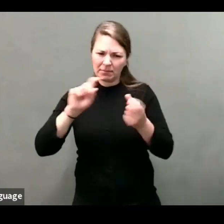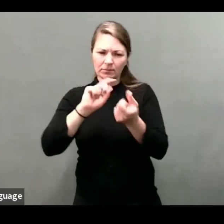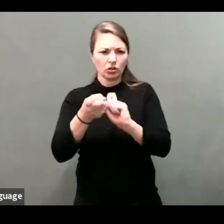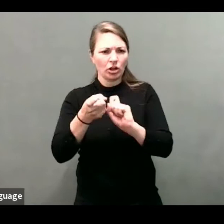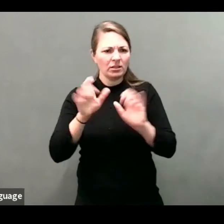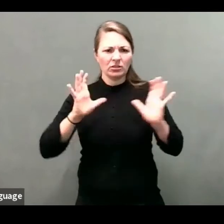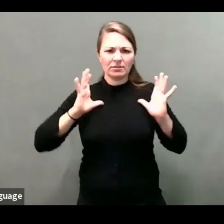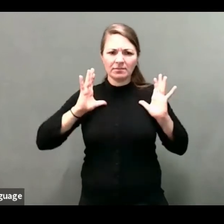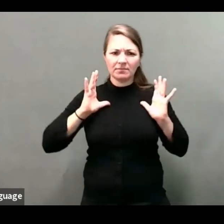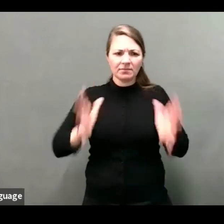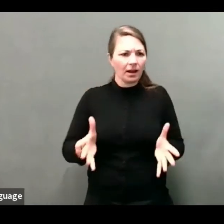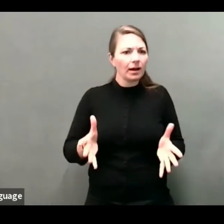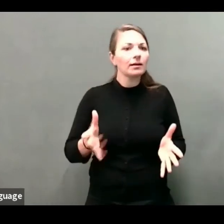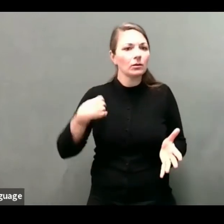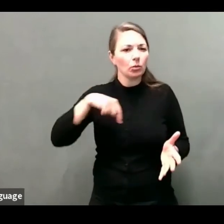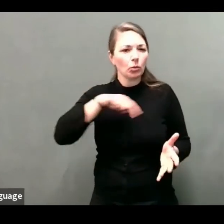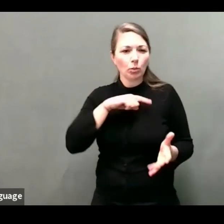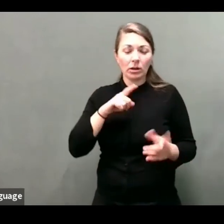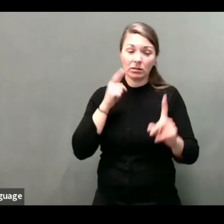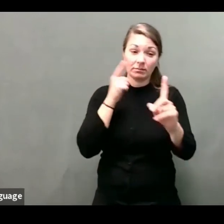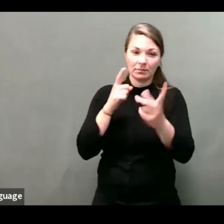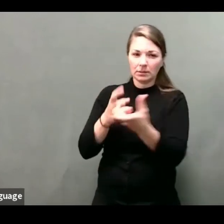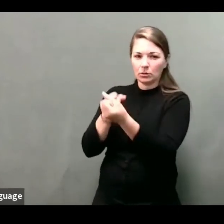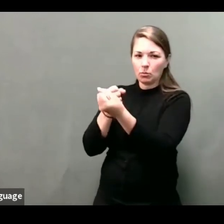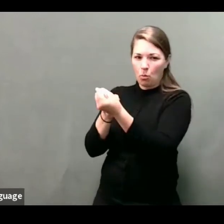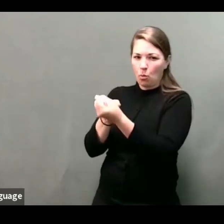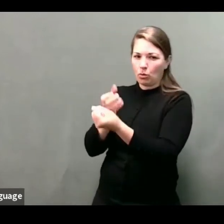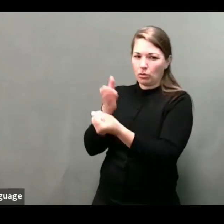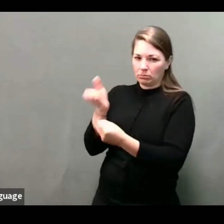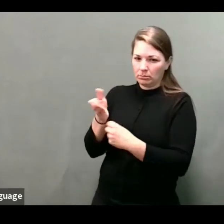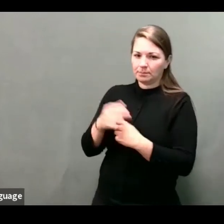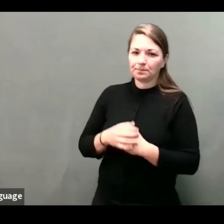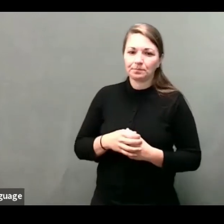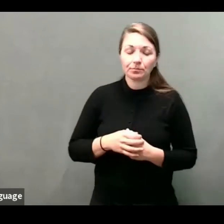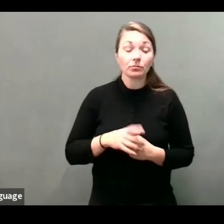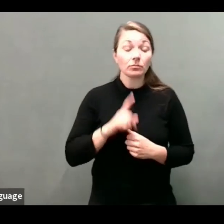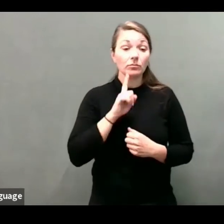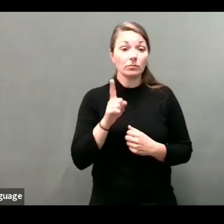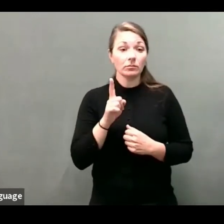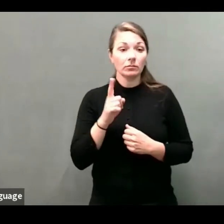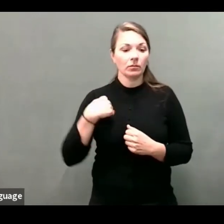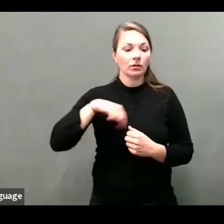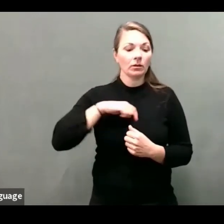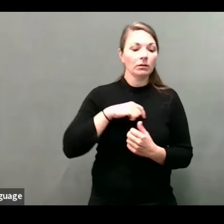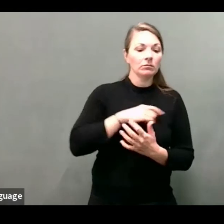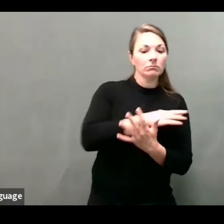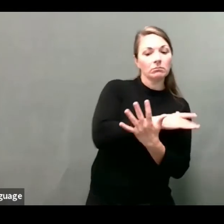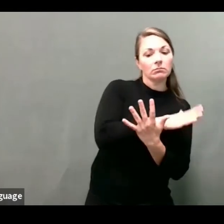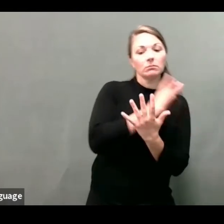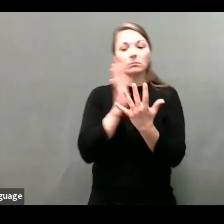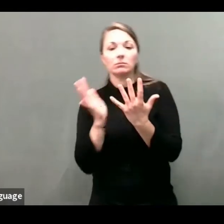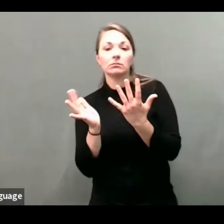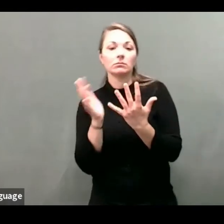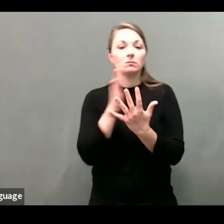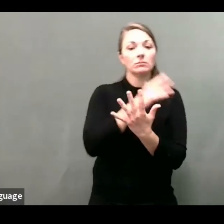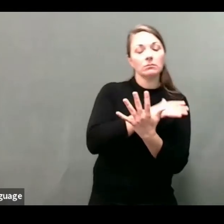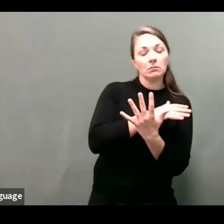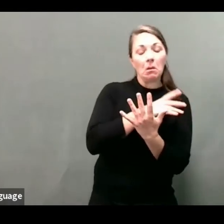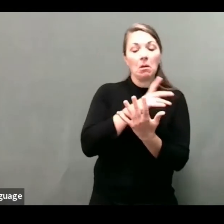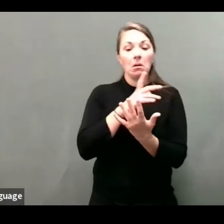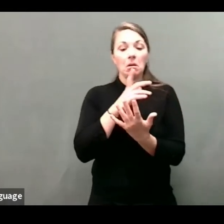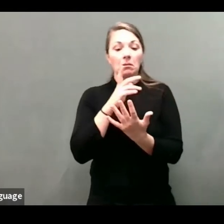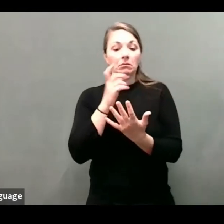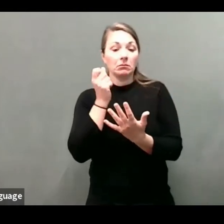patient. But the kind of spectrum, as I tend to conceptualize it, runs from, on the one hand, you could